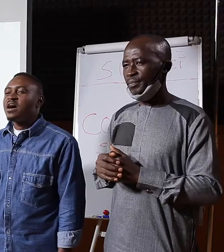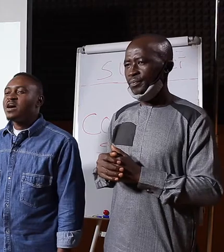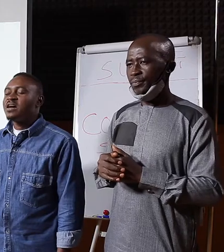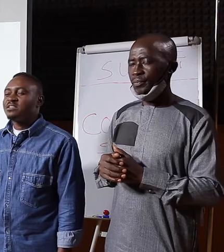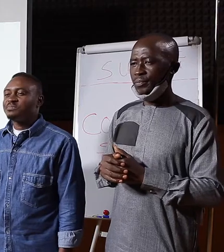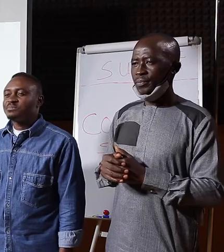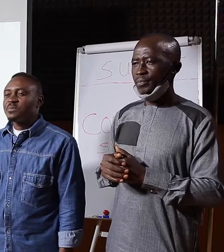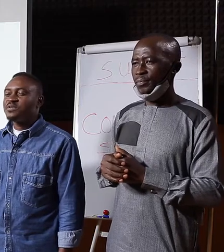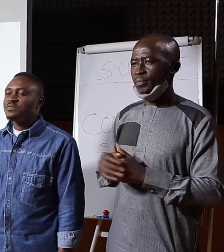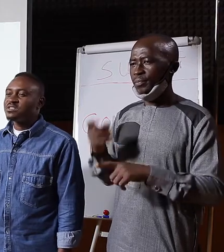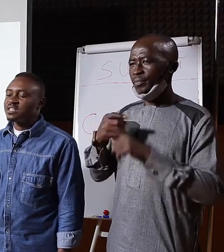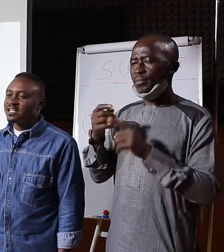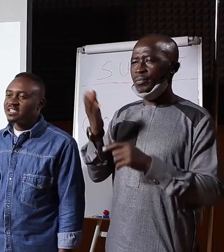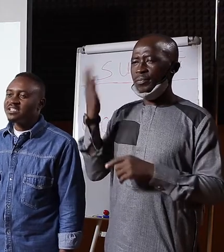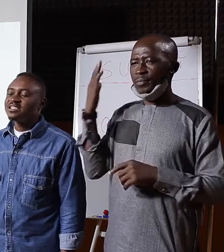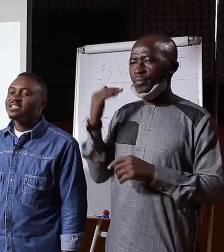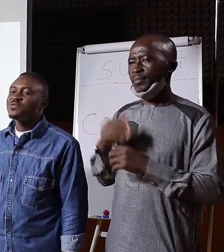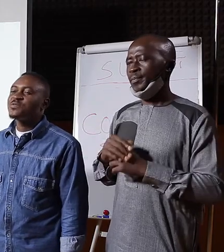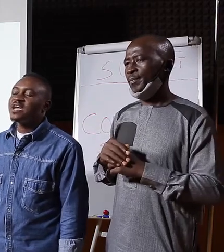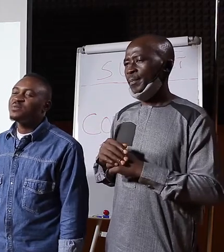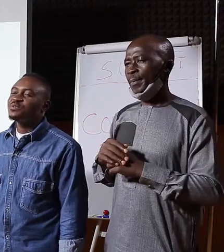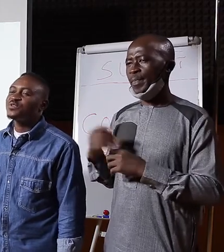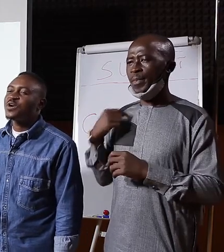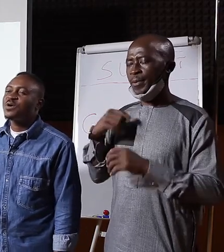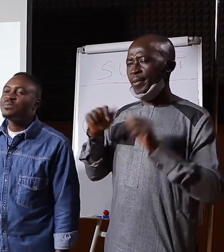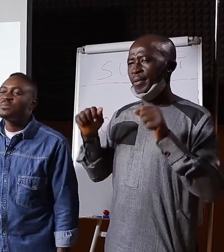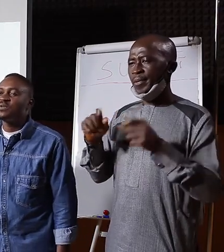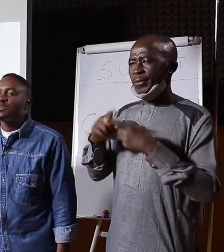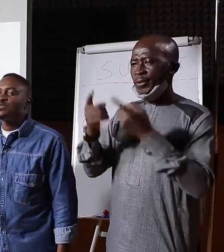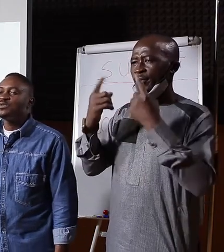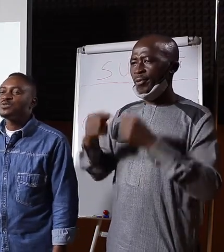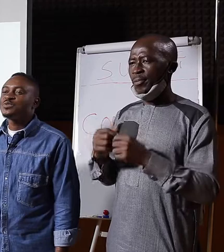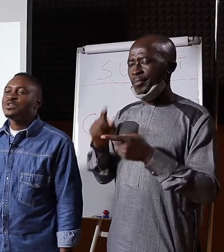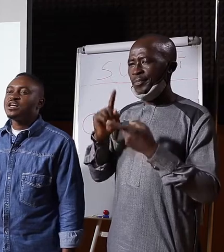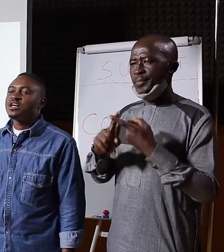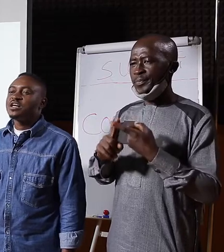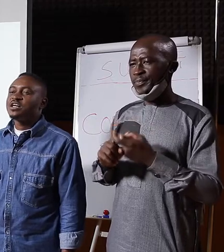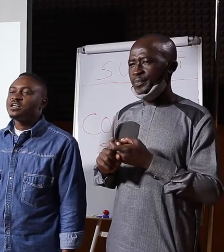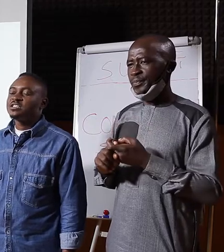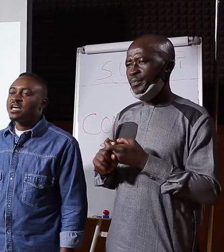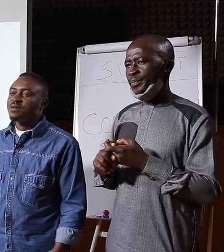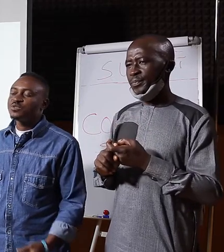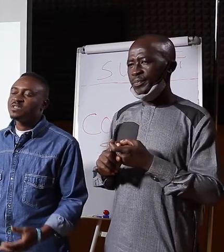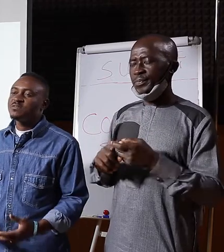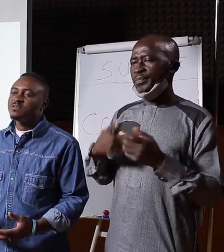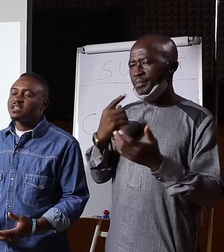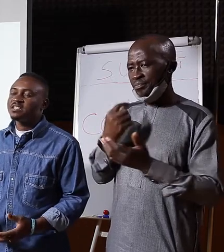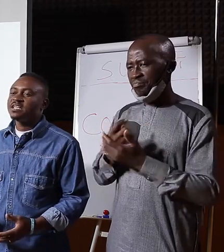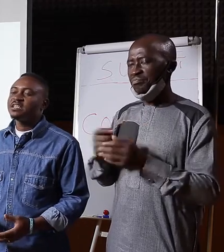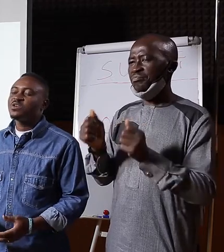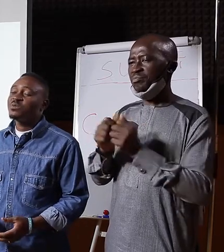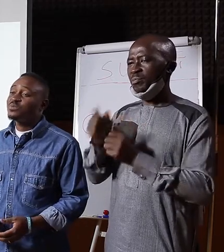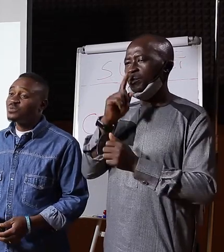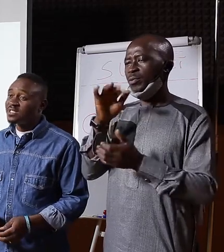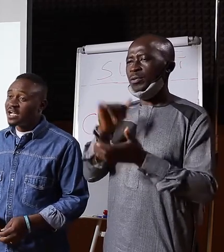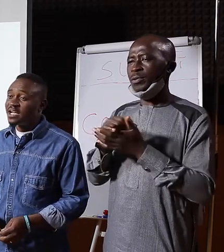From our previous lessons, we're able to come to terms with the fact that